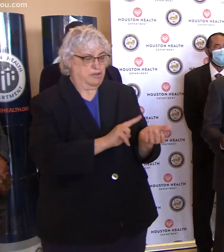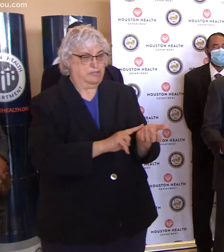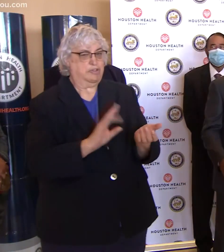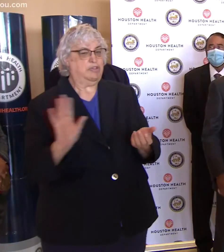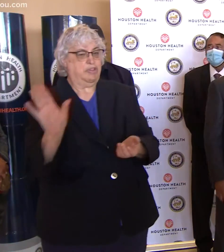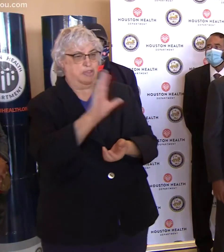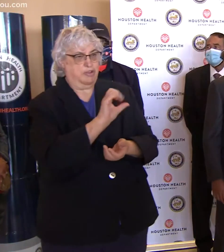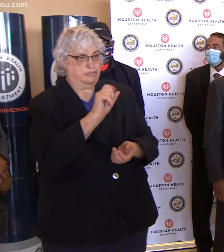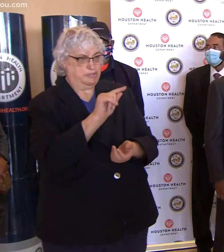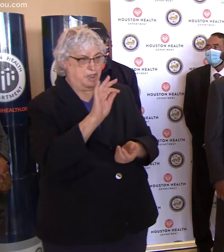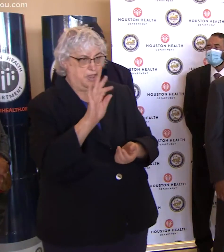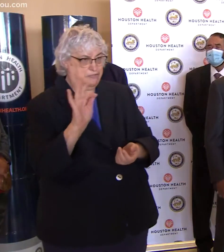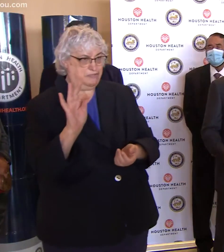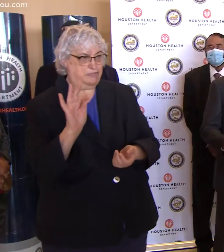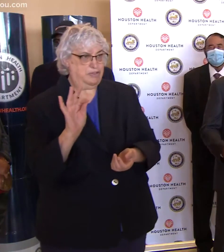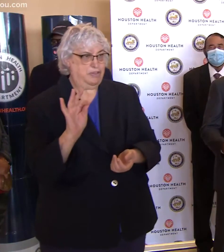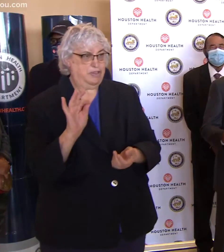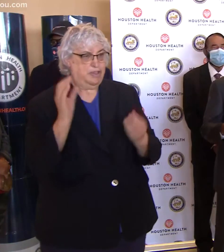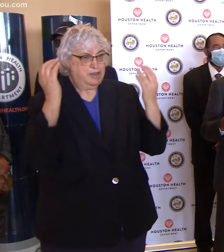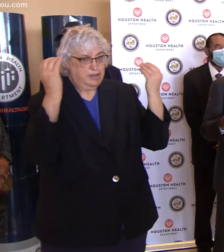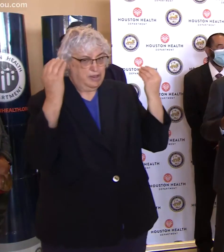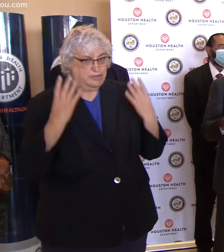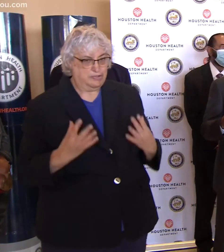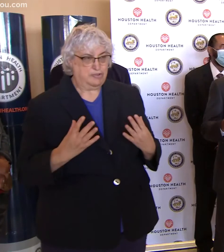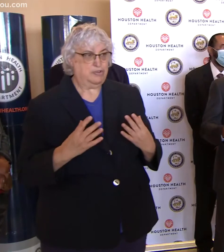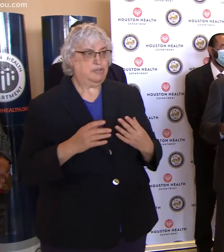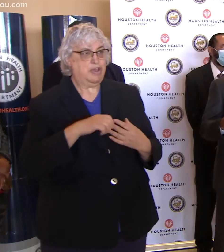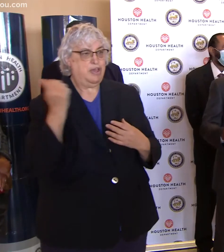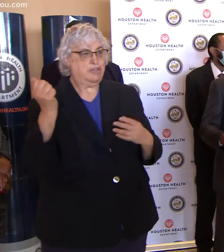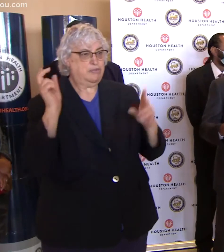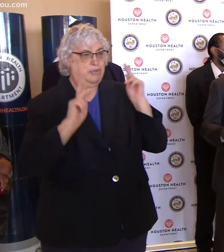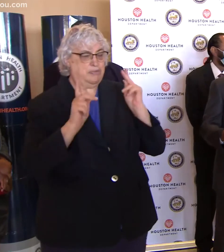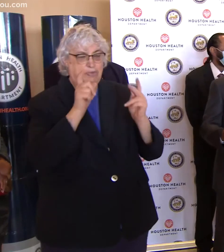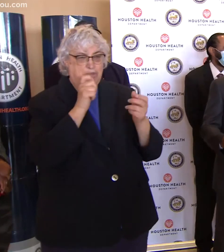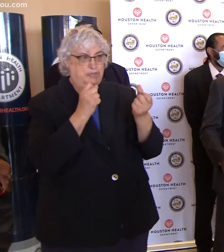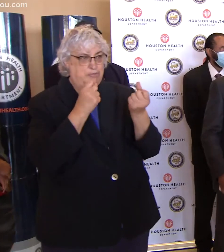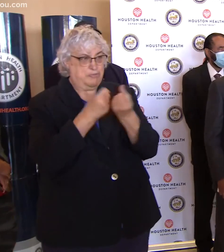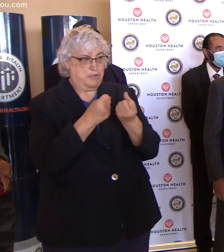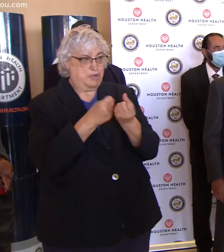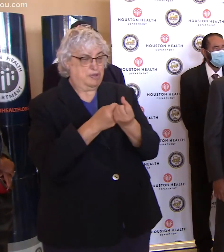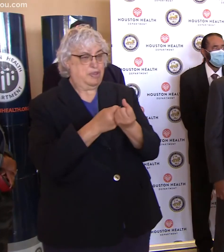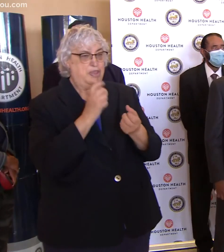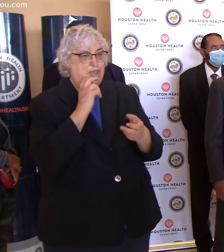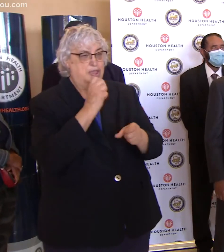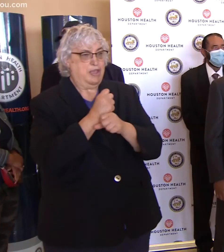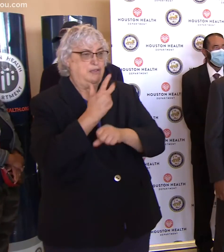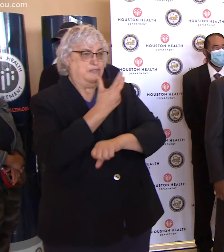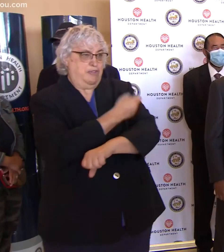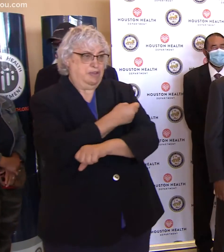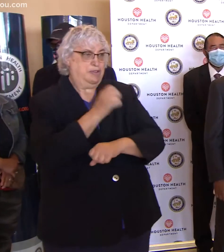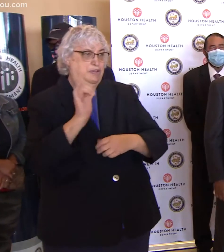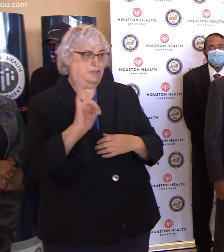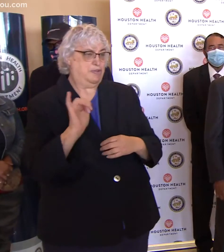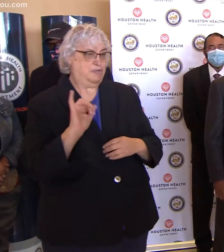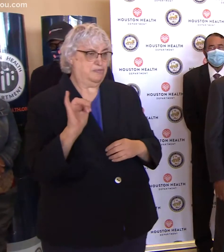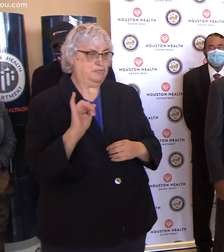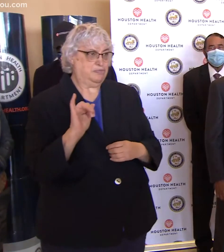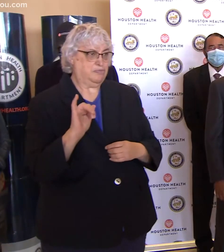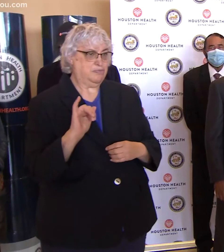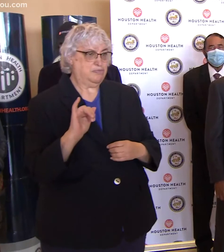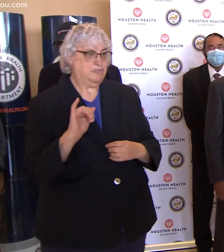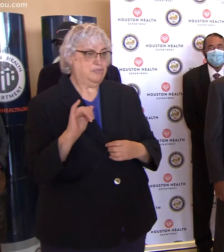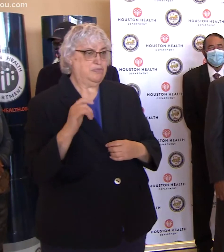staff, to make sure that teachers and other educational support staffs, that they are getting the vaccine as well, because